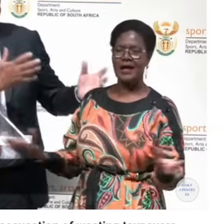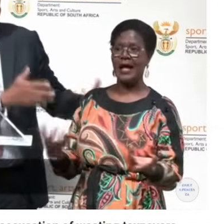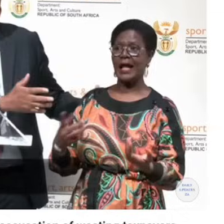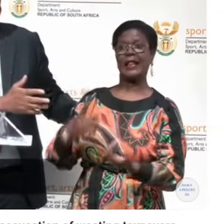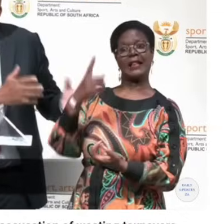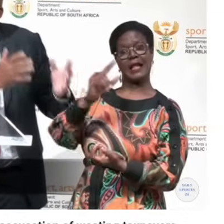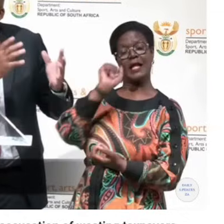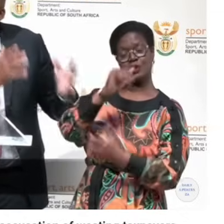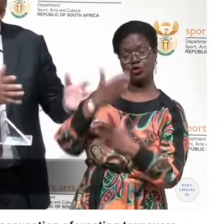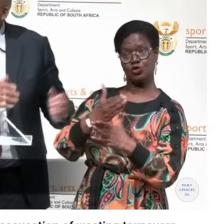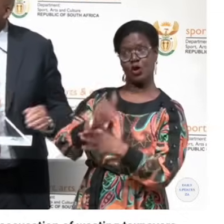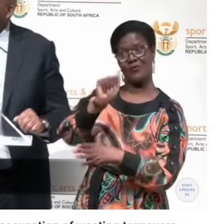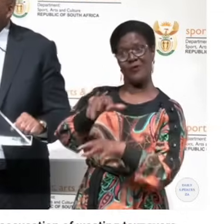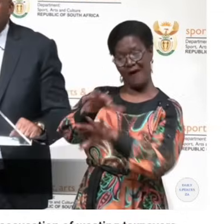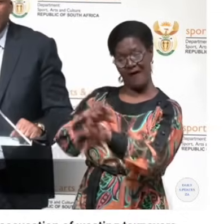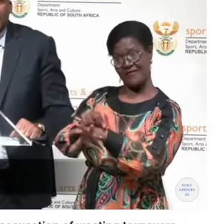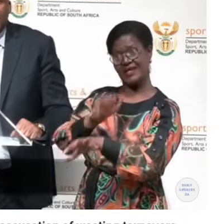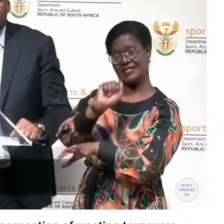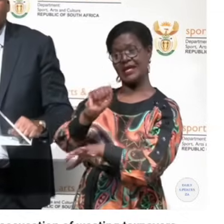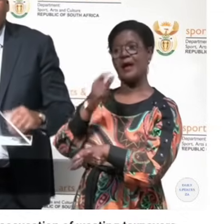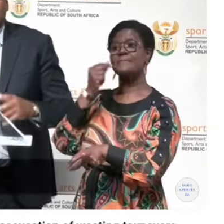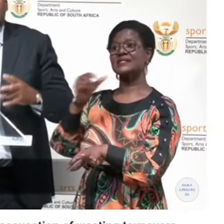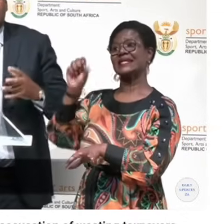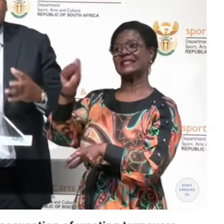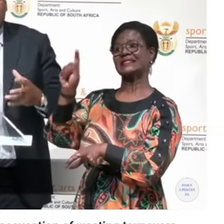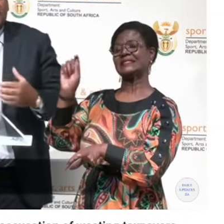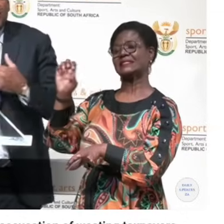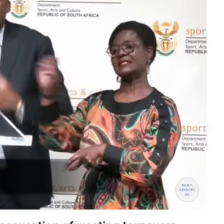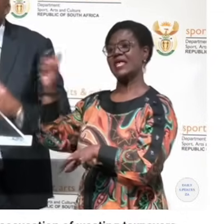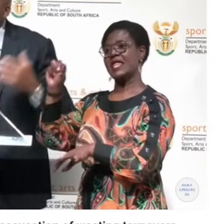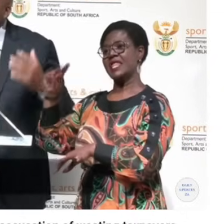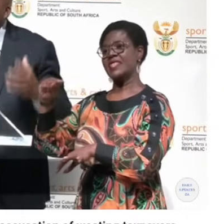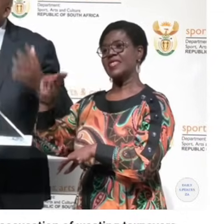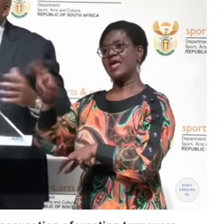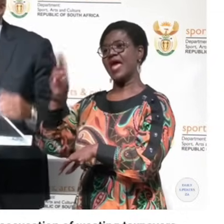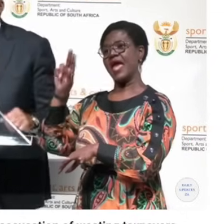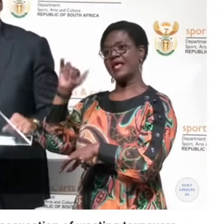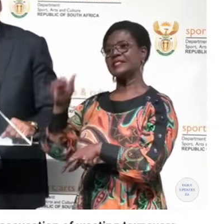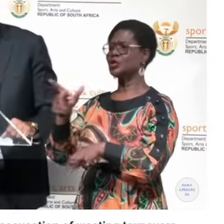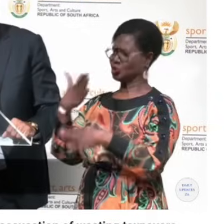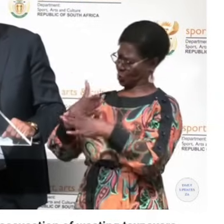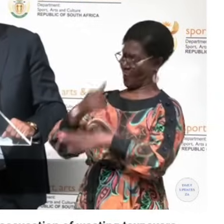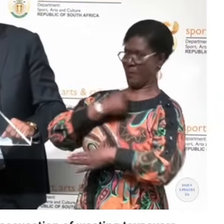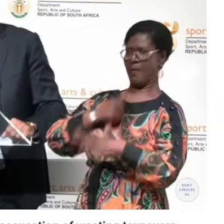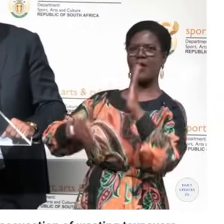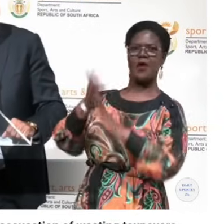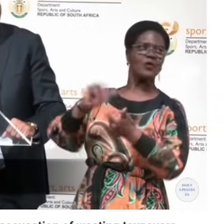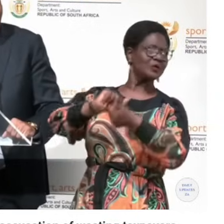Mr. John Steenhuisen, to look at the farms. You can't. That's my job, to go to sporting events.